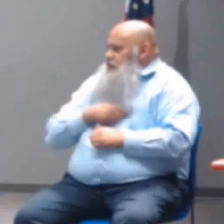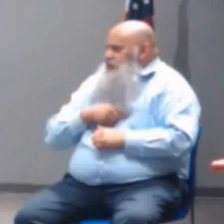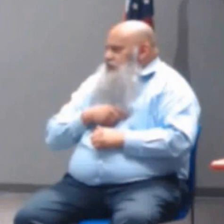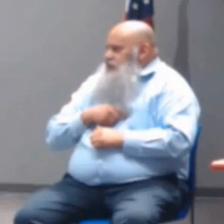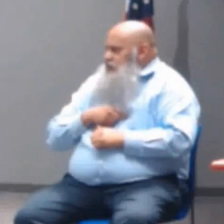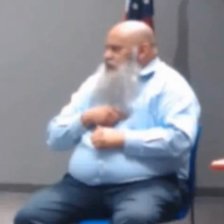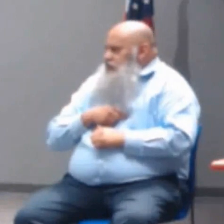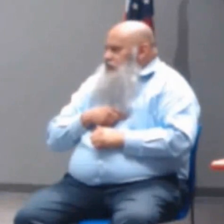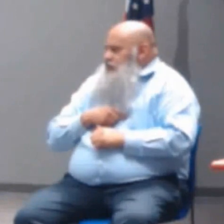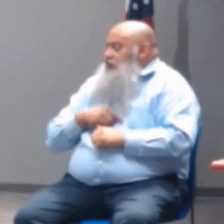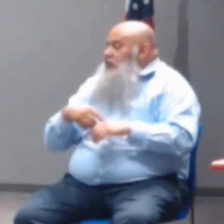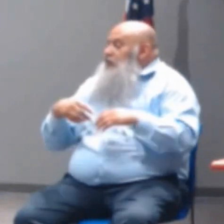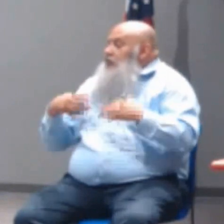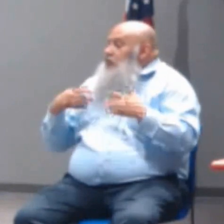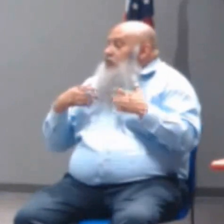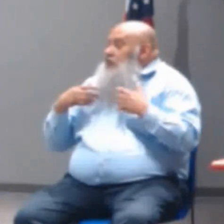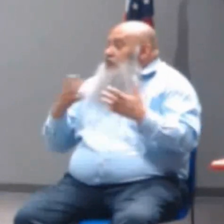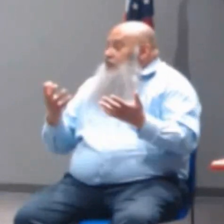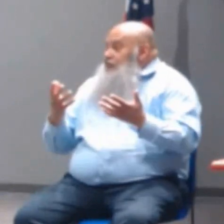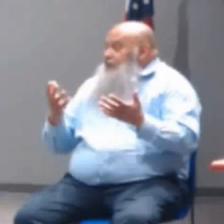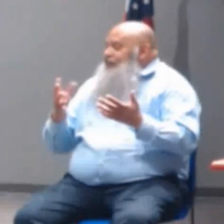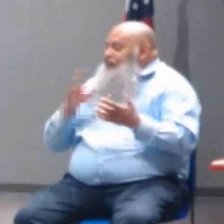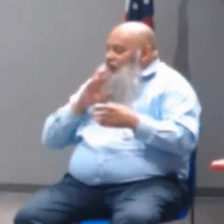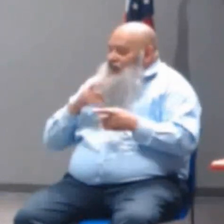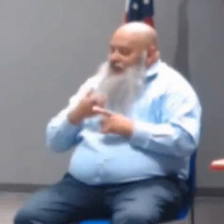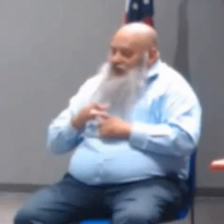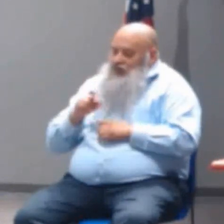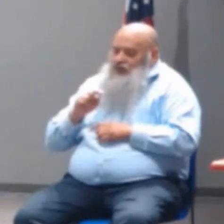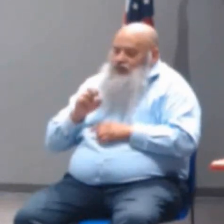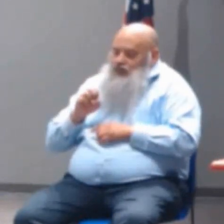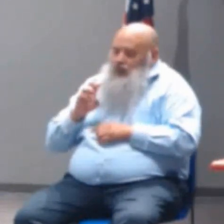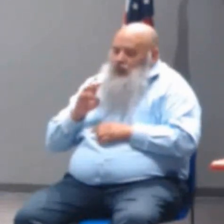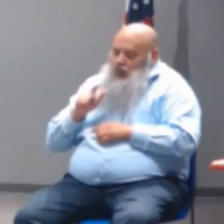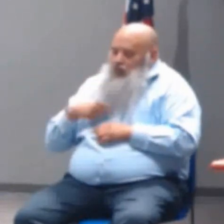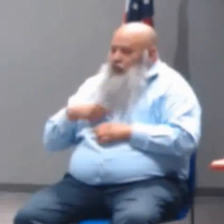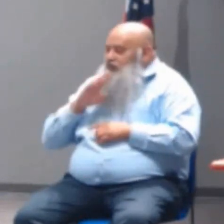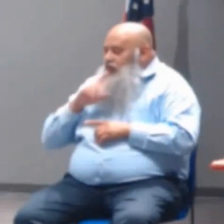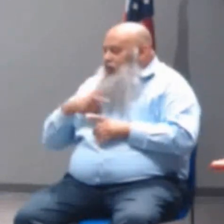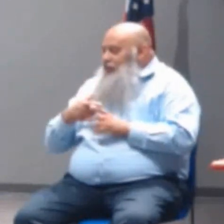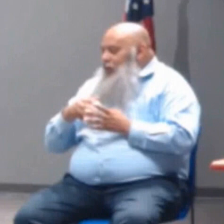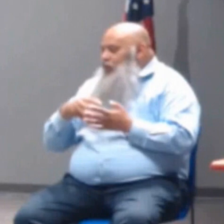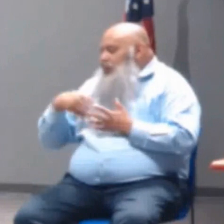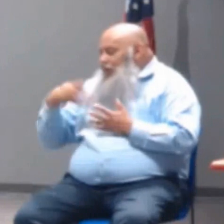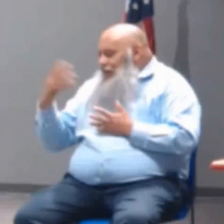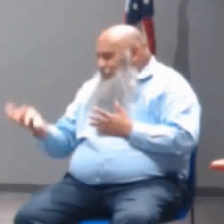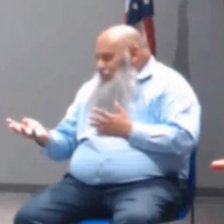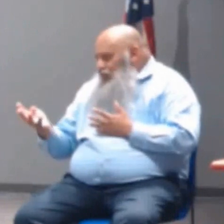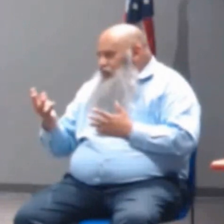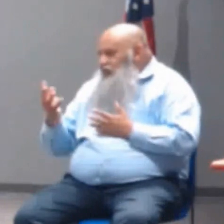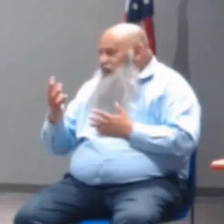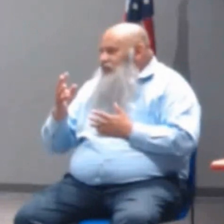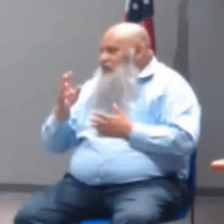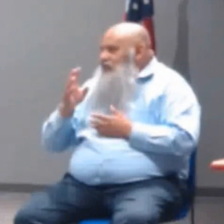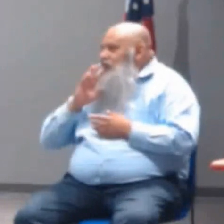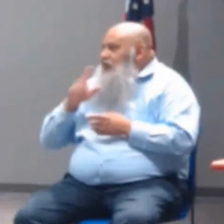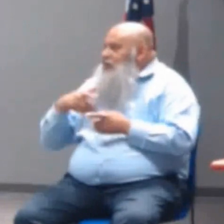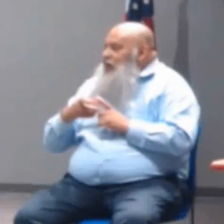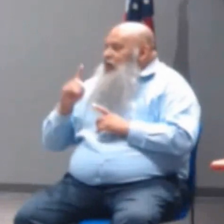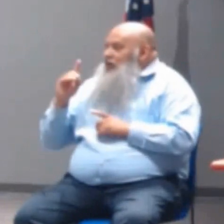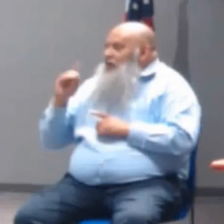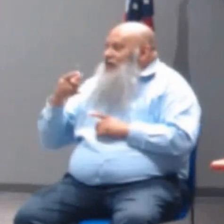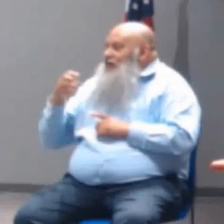So, we've talked about Stonewall, we've talked about rainbows and Dodge minivans